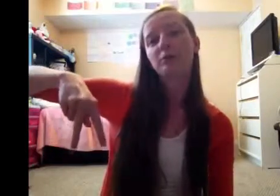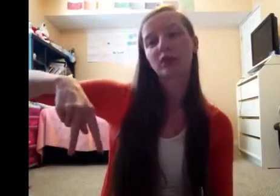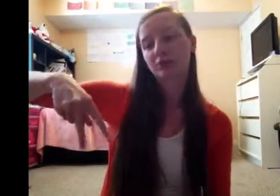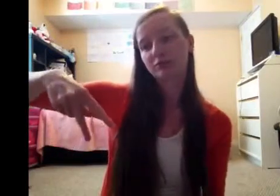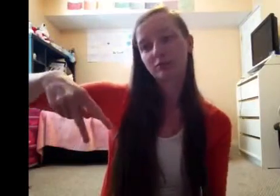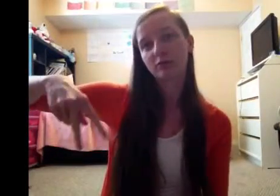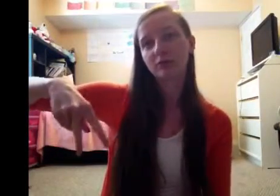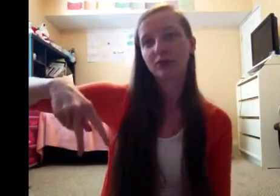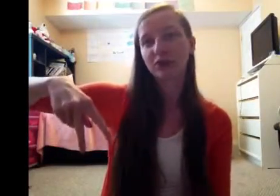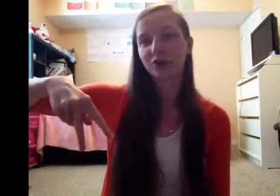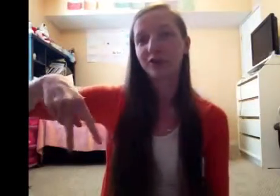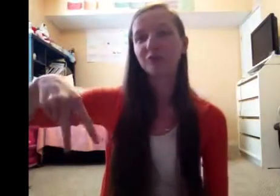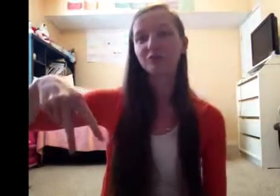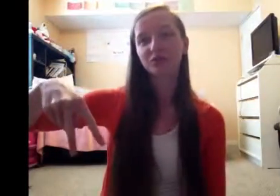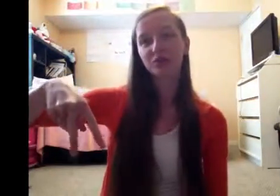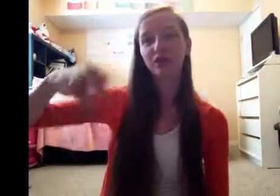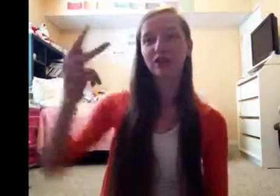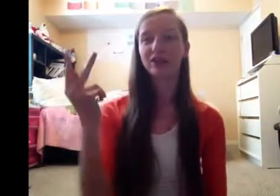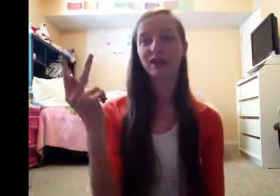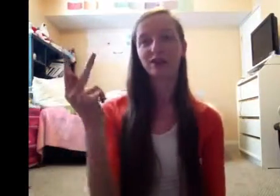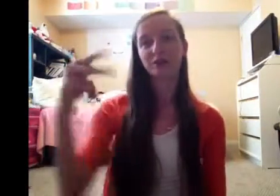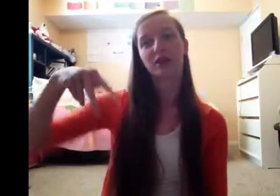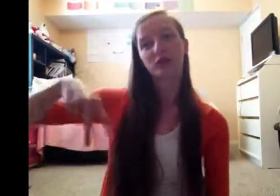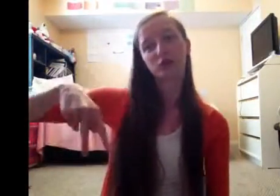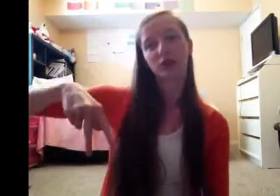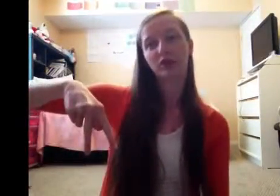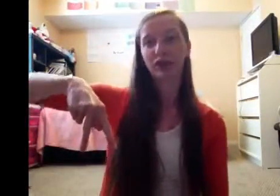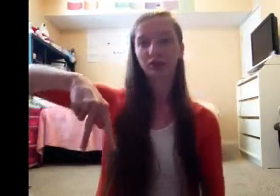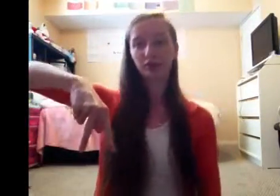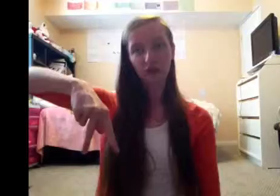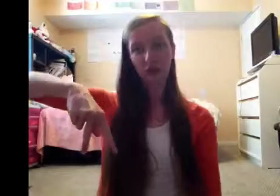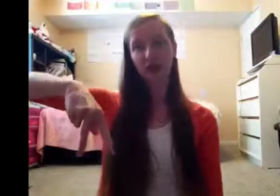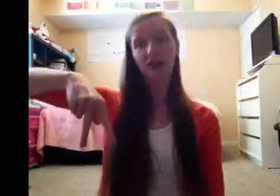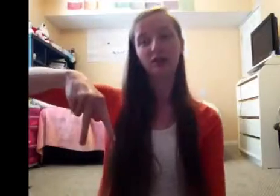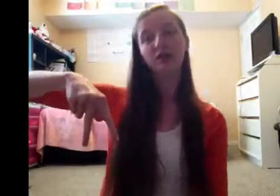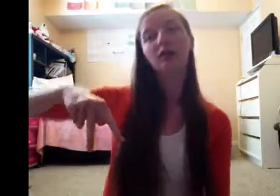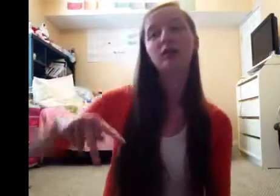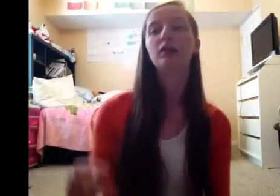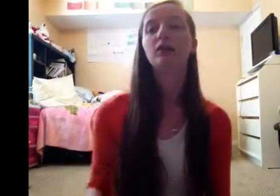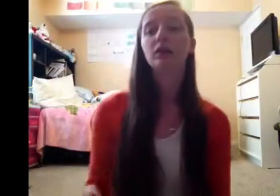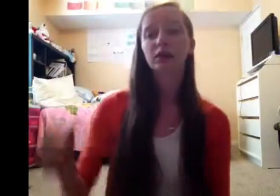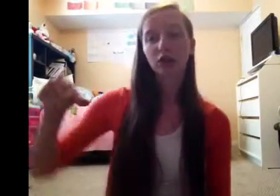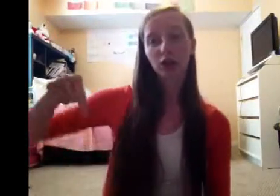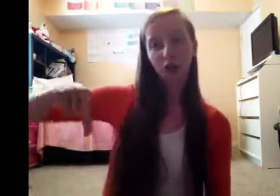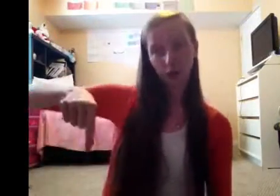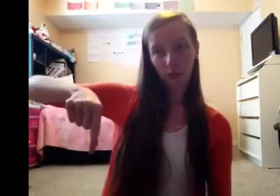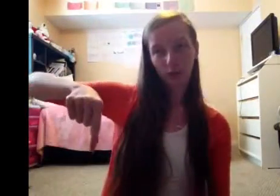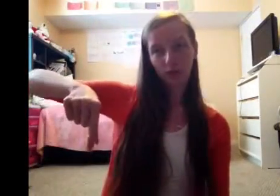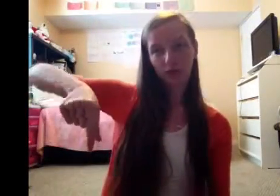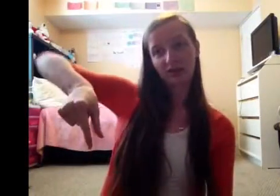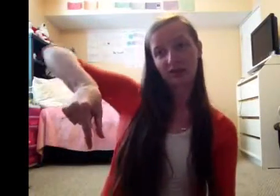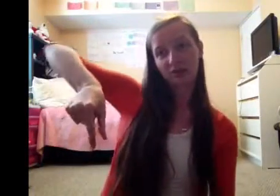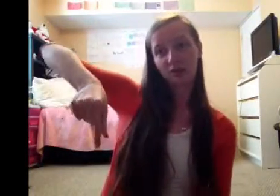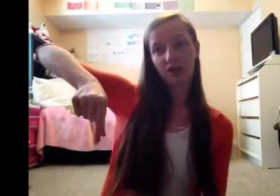like literally. You do the exact same thing, just upside down. So P. Q, the exact same thing